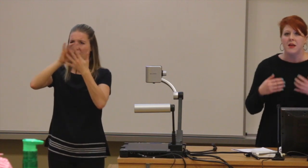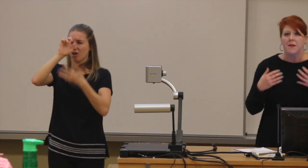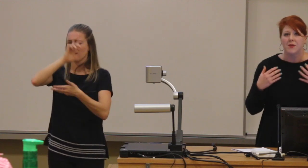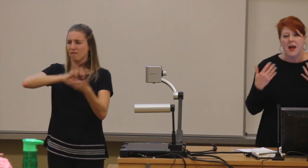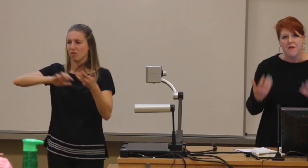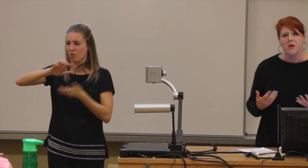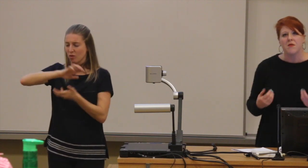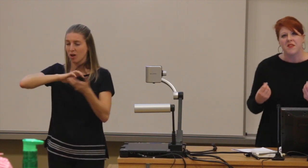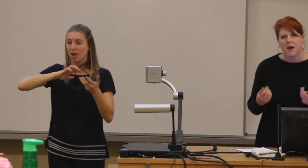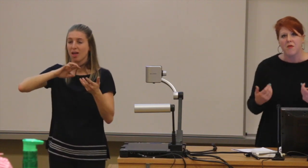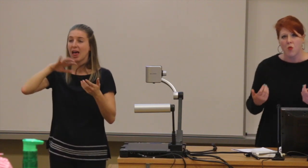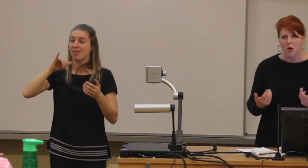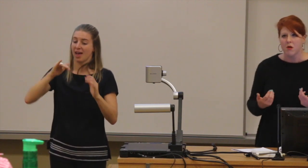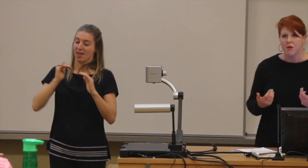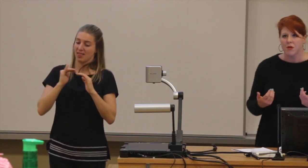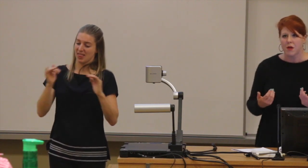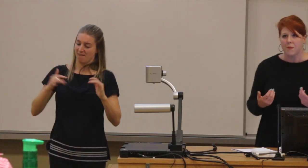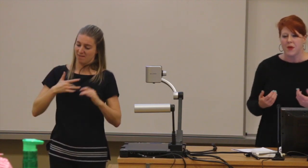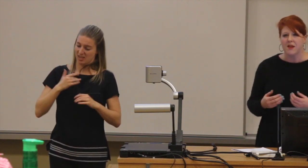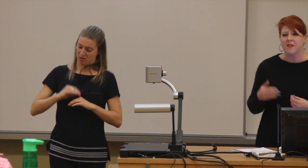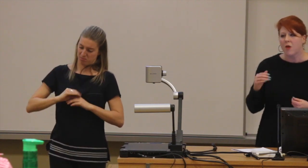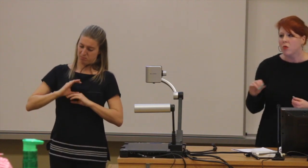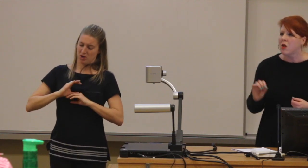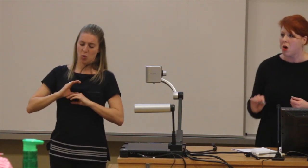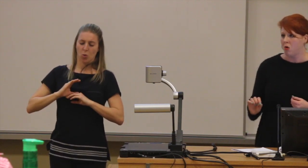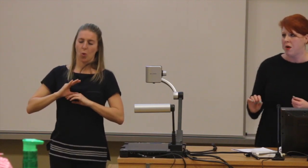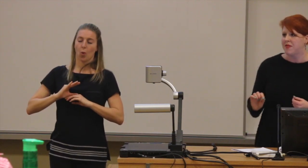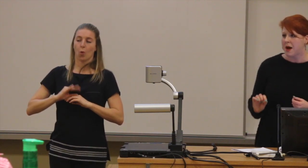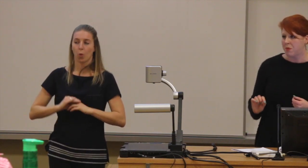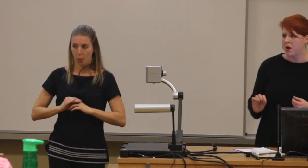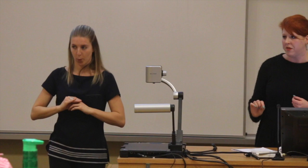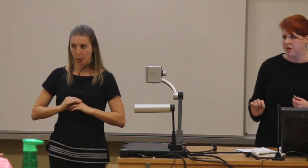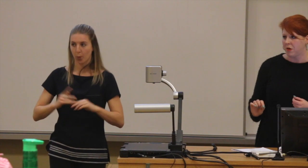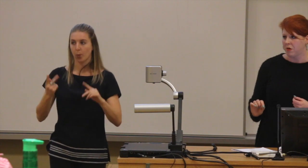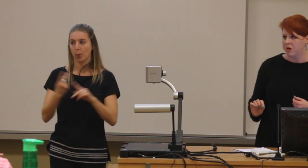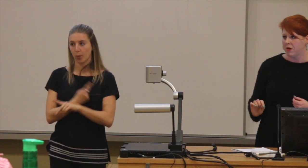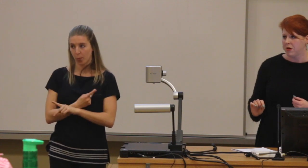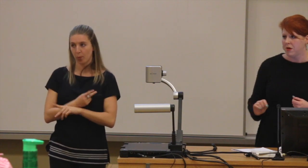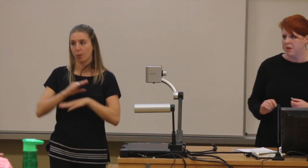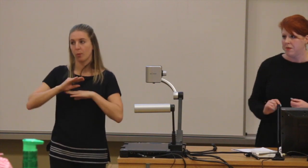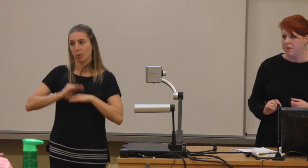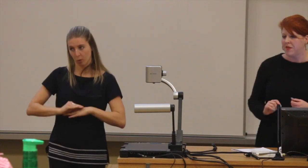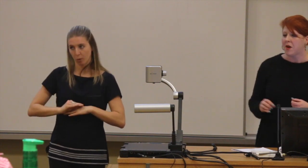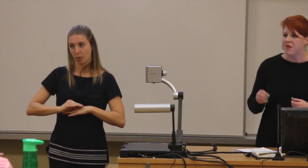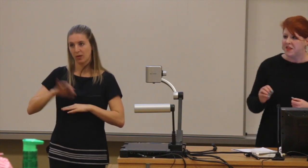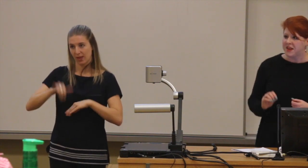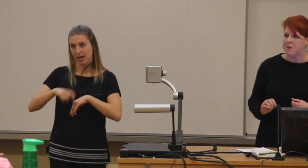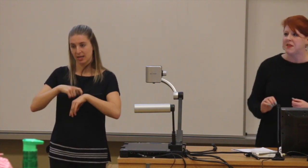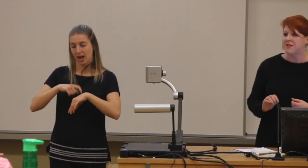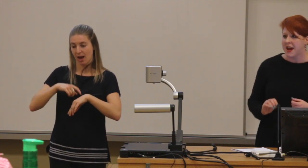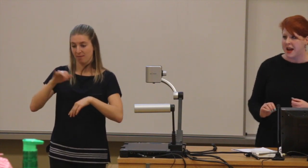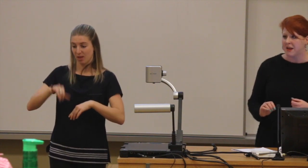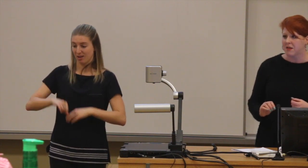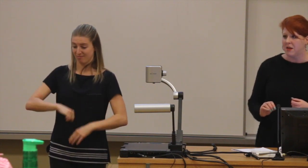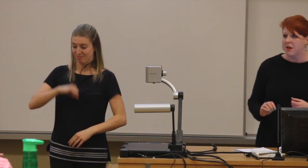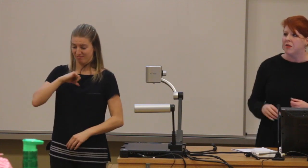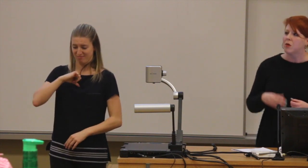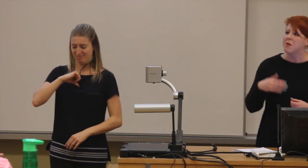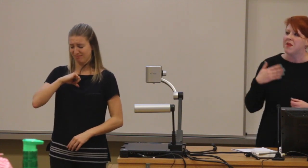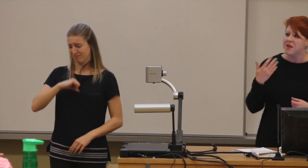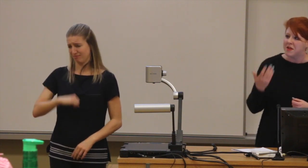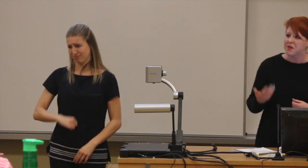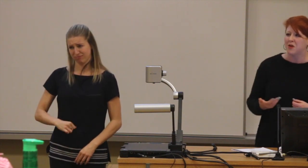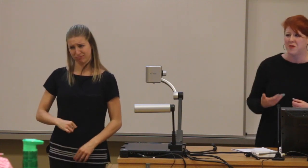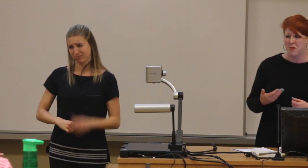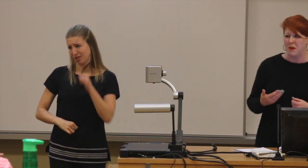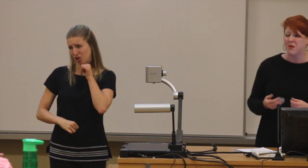The level of self-worth is so low at that point too. Self-esteem is tanked. So it can